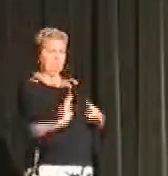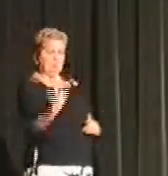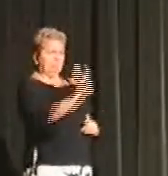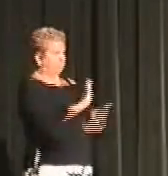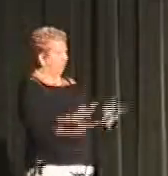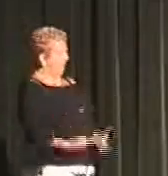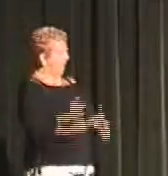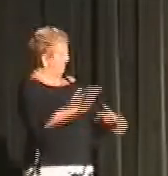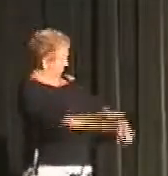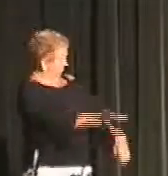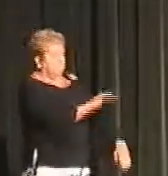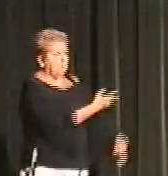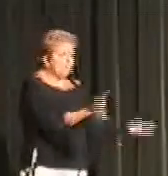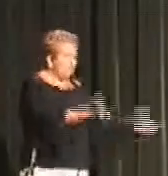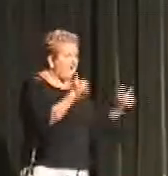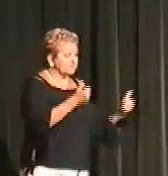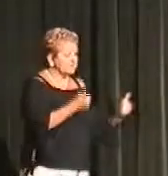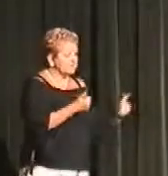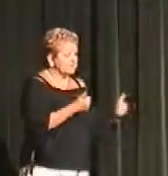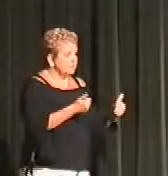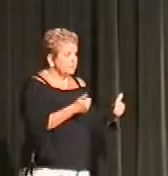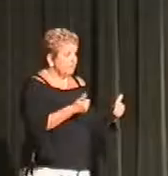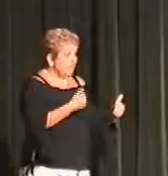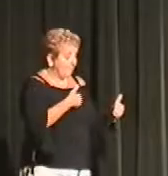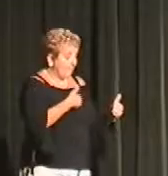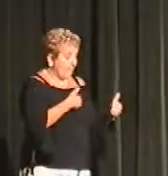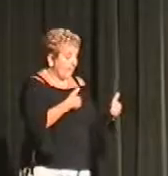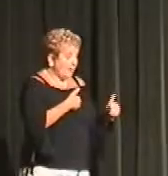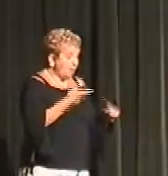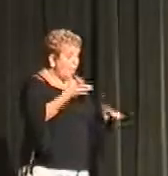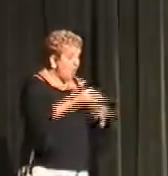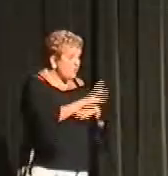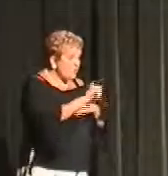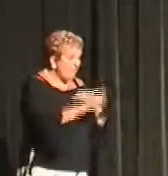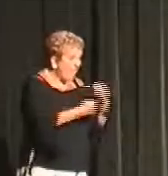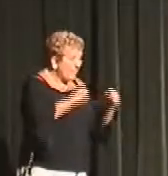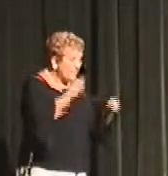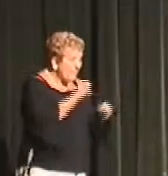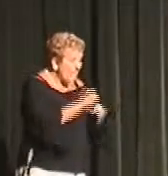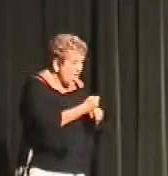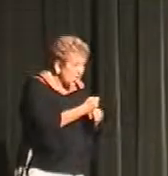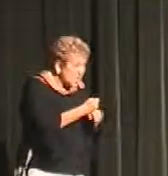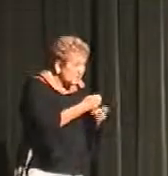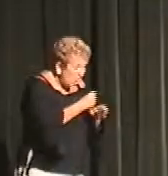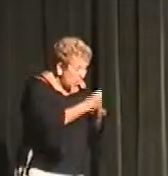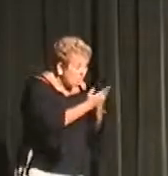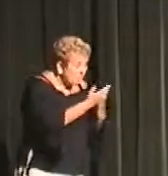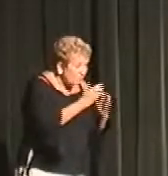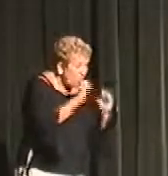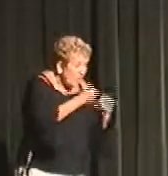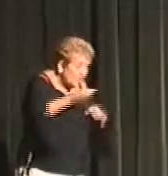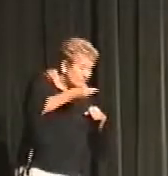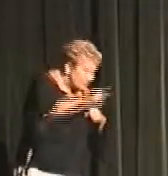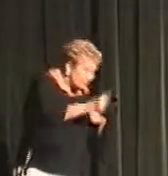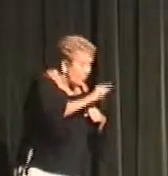mentioned to you, you know, I was over 10 years sober in the program of Alcoholics Anonymous before I could even put $1 in the basket. I mean, I was just very